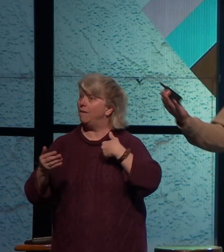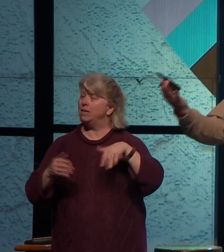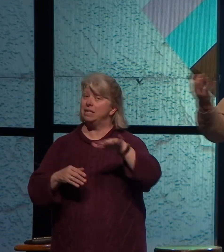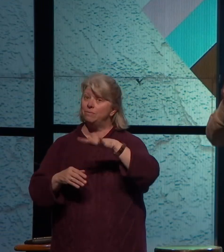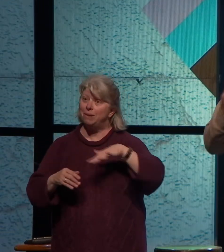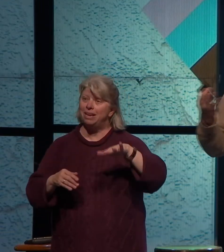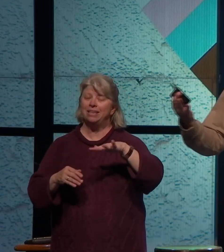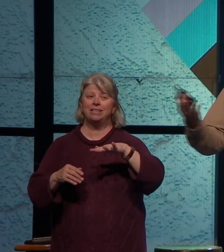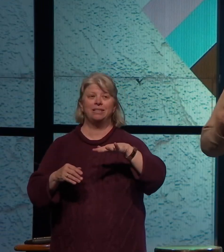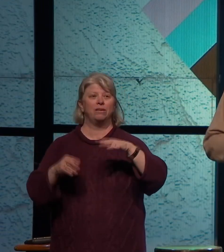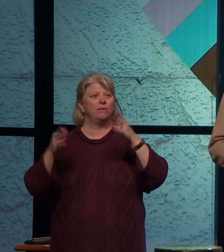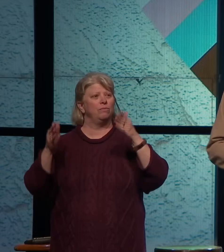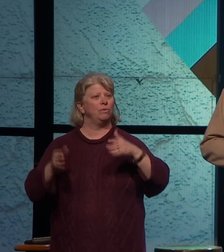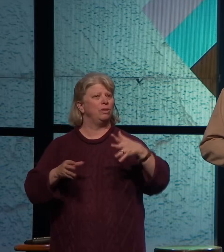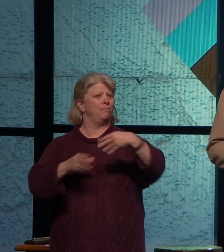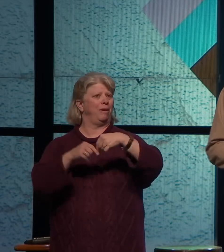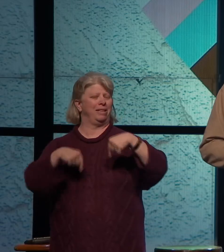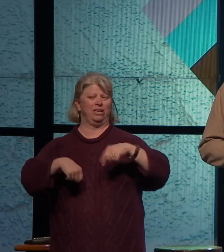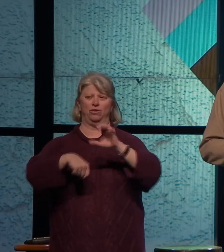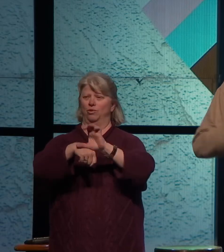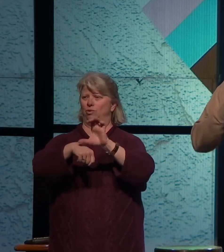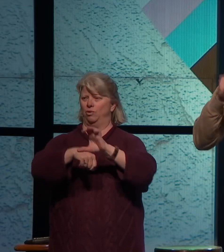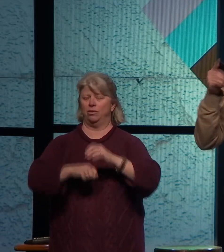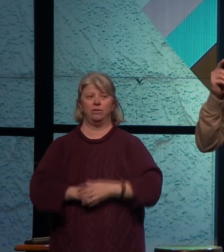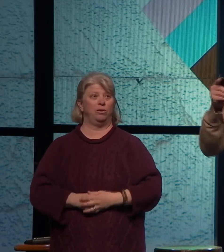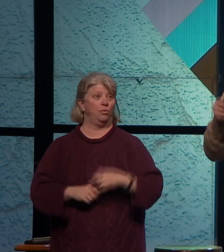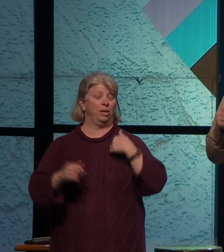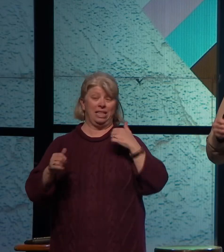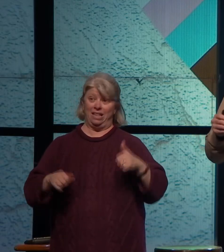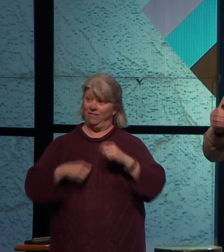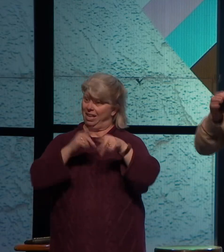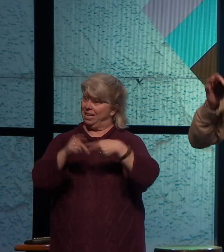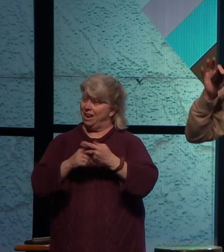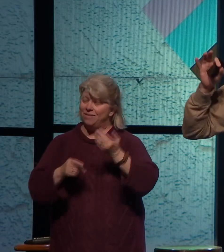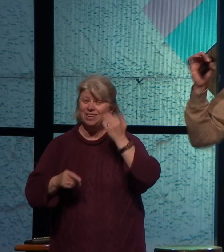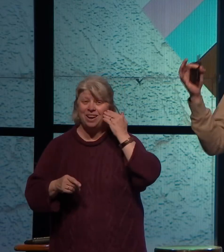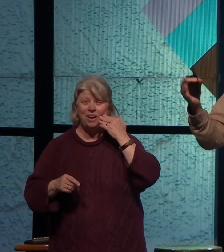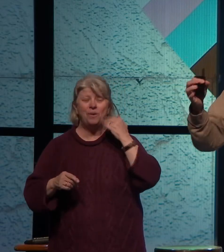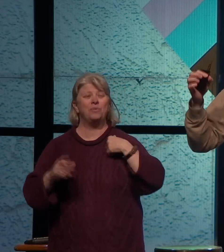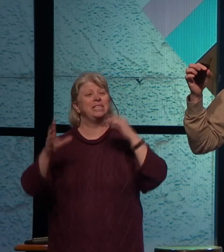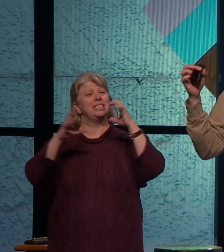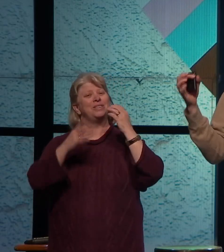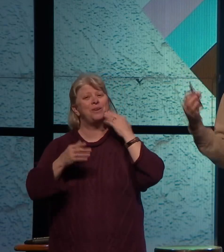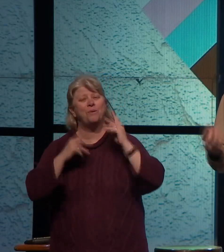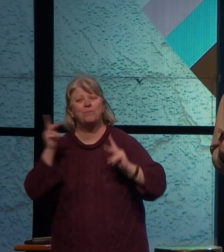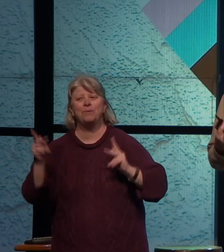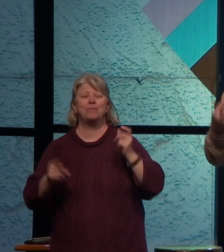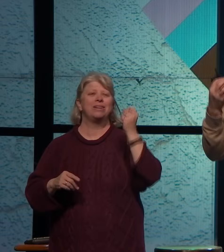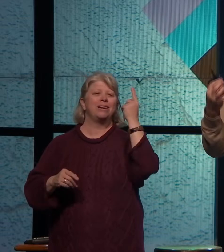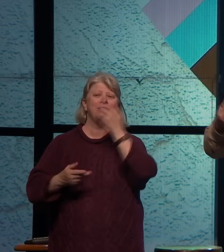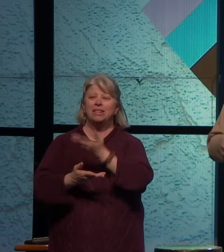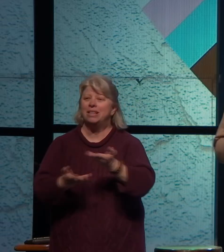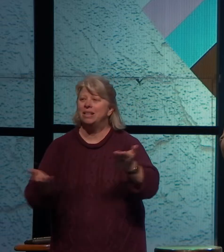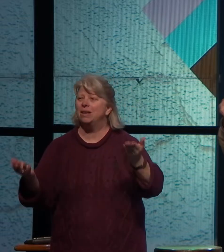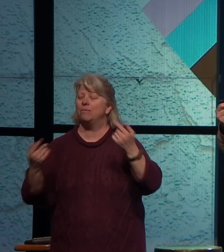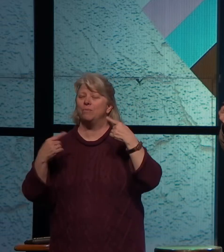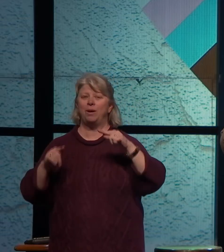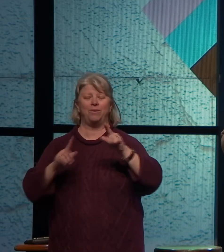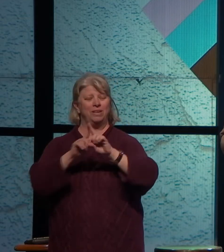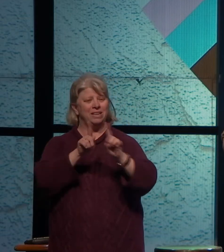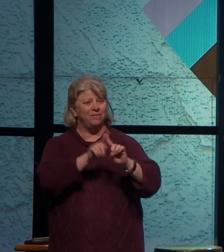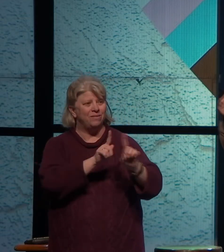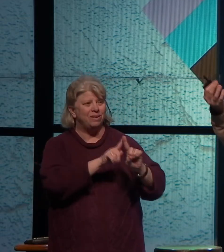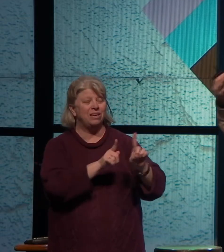space as a person, as a part of this church. And if we live that kind of knowledge, if we seek to know people and understand them in the midst of our